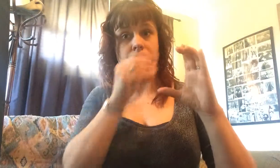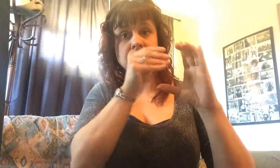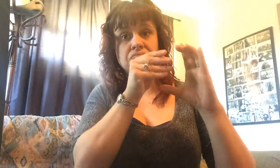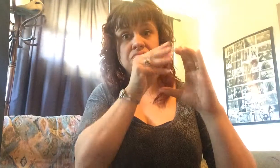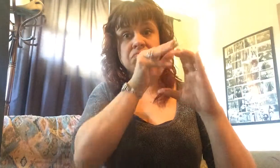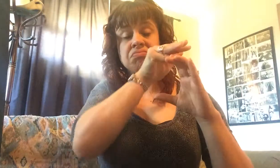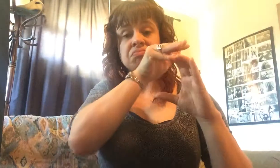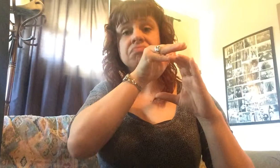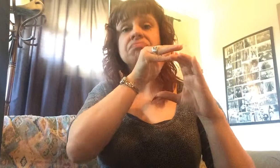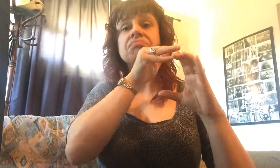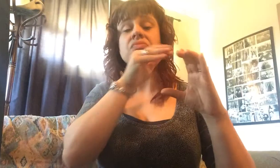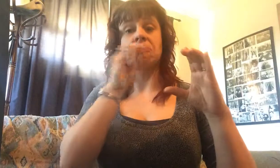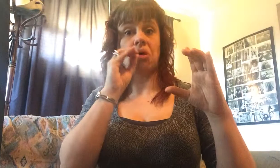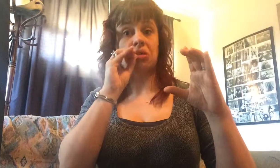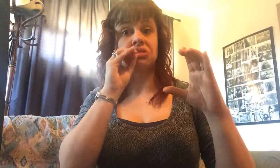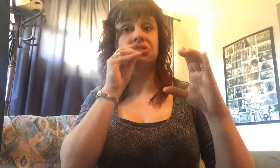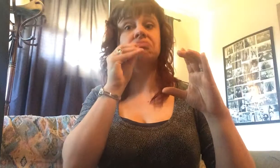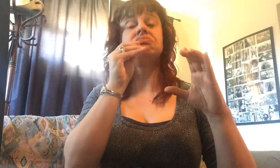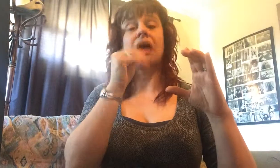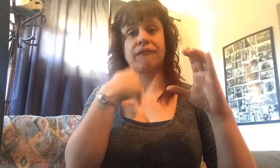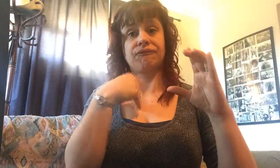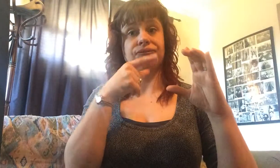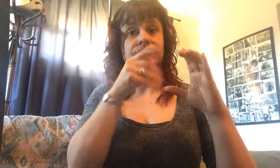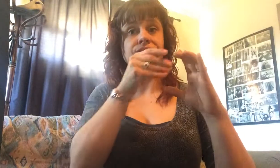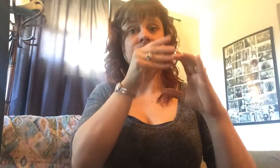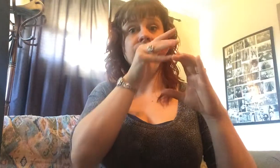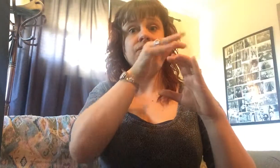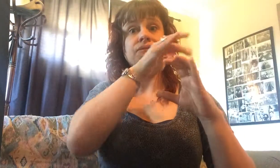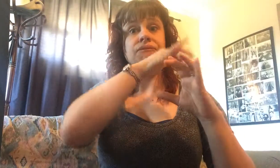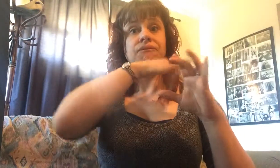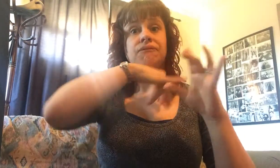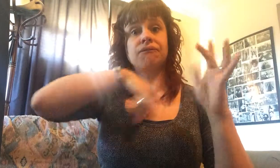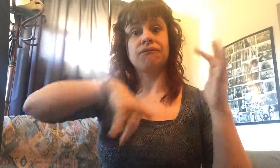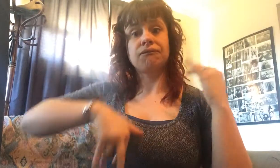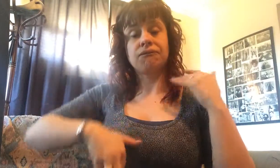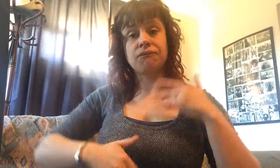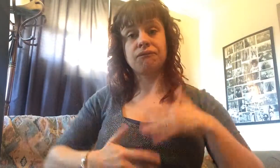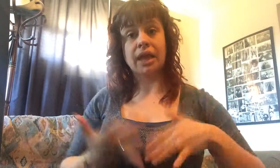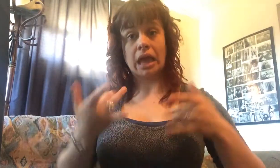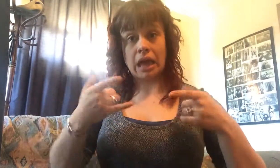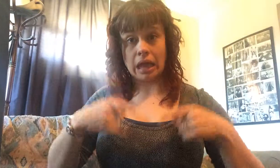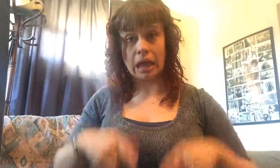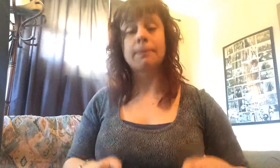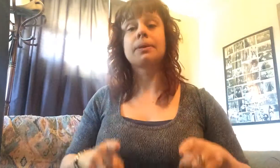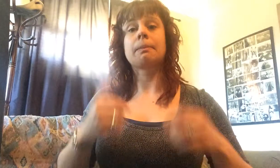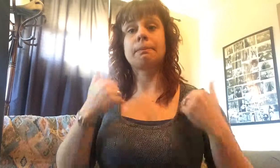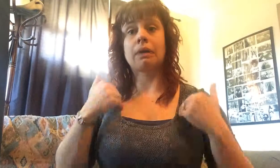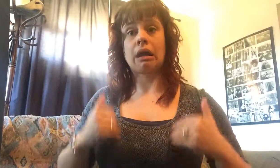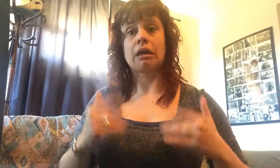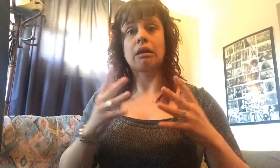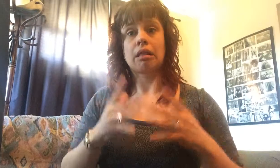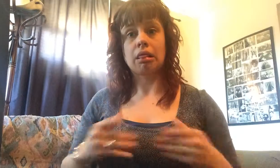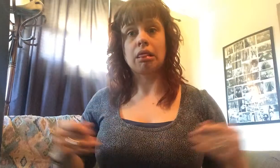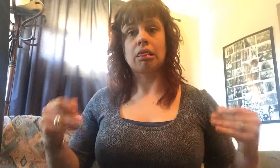contain the carbon dioxide And this blood is going to represent the deoxygenated blood So there is